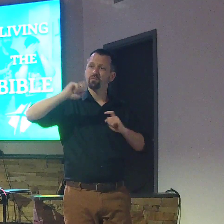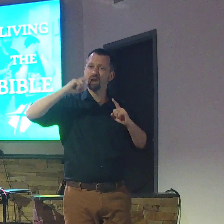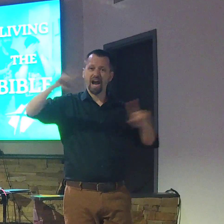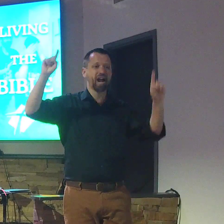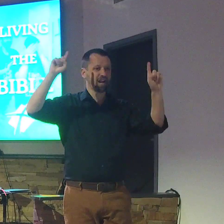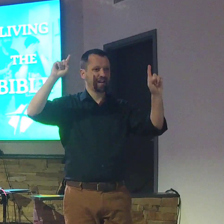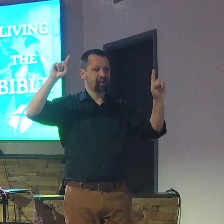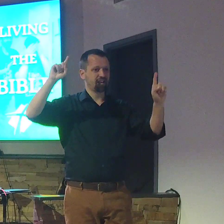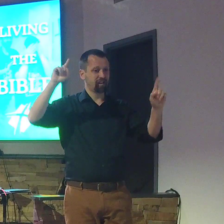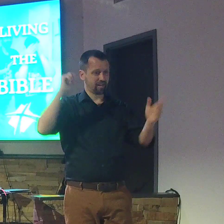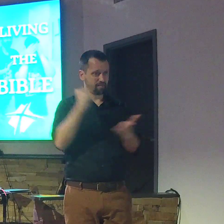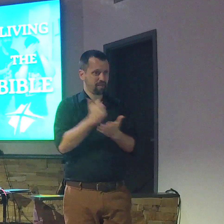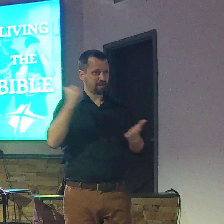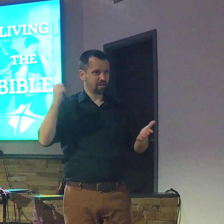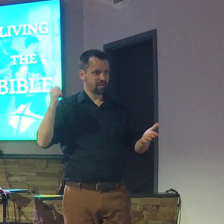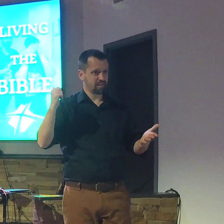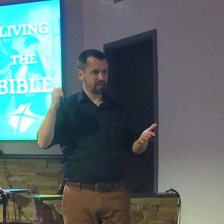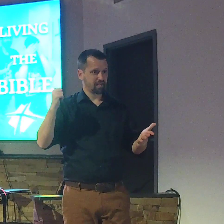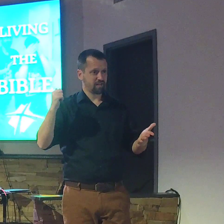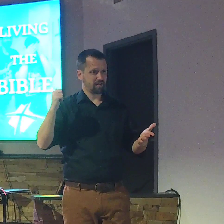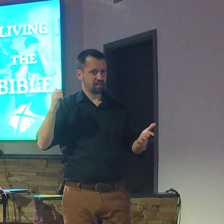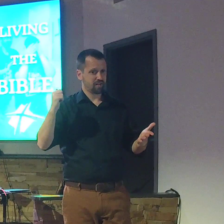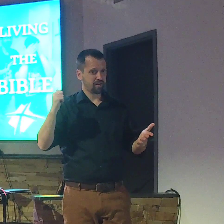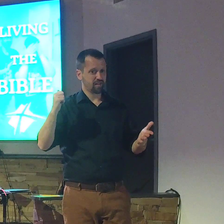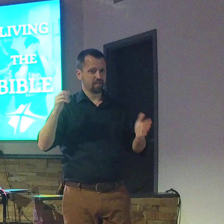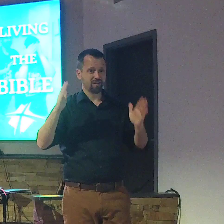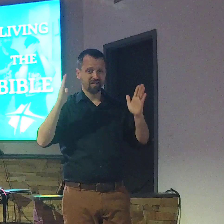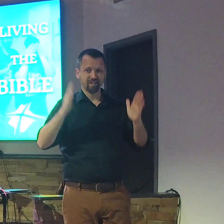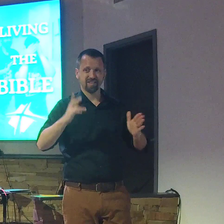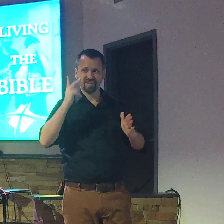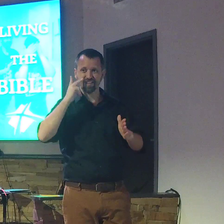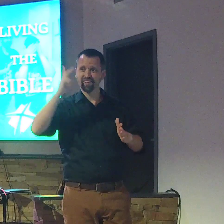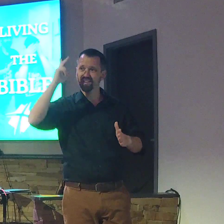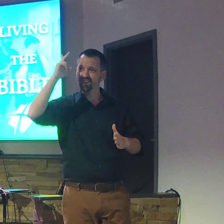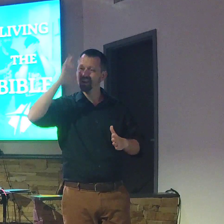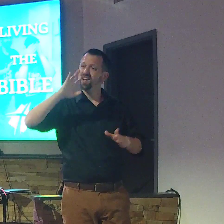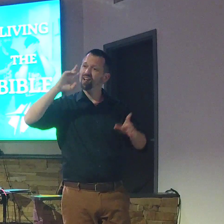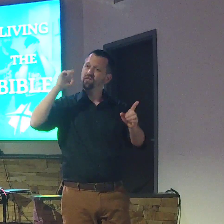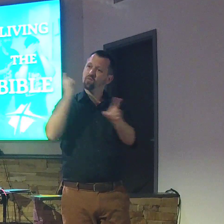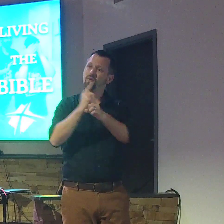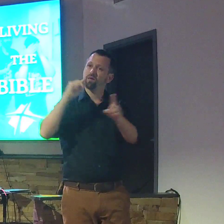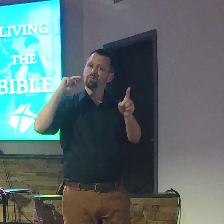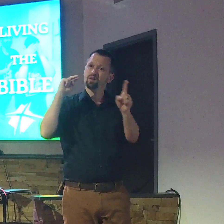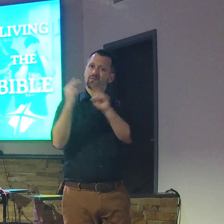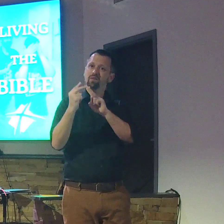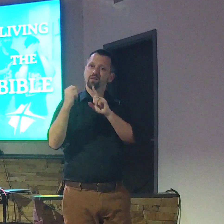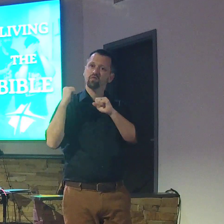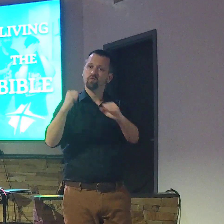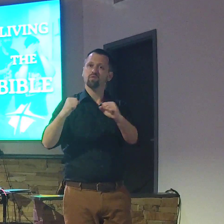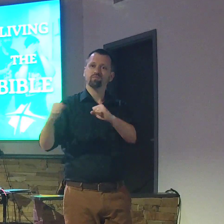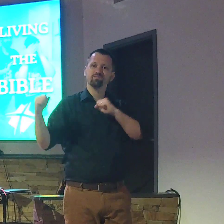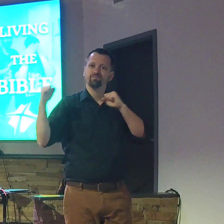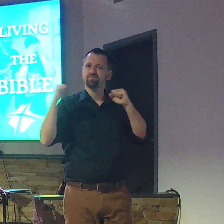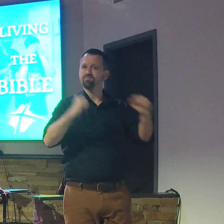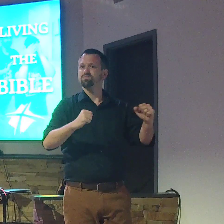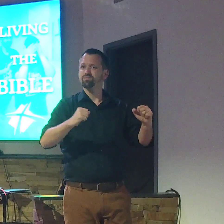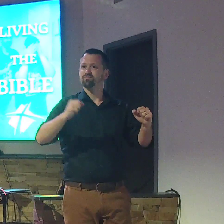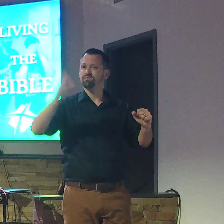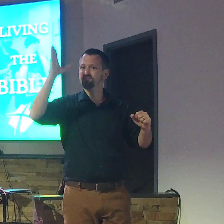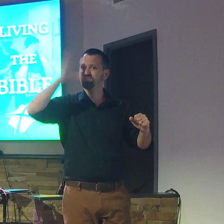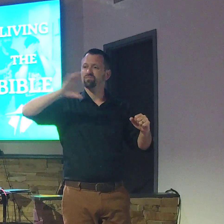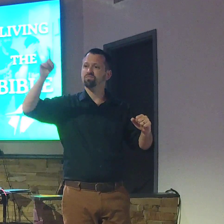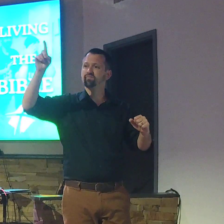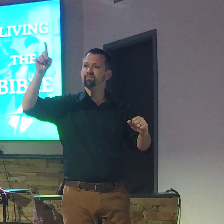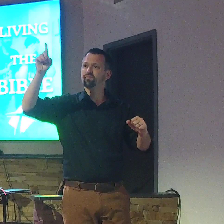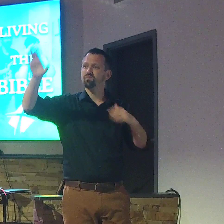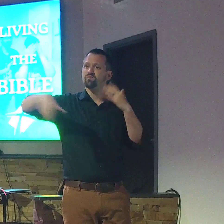Amen? The truly person sees God as who He is. He sees God as the Almighty. God is the all-powerful. God